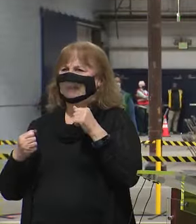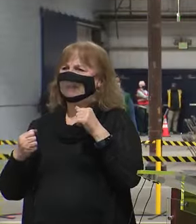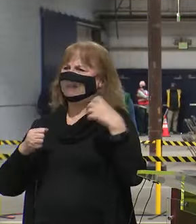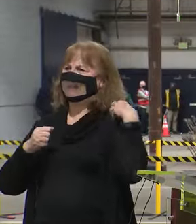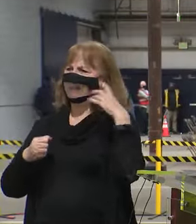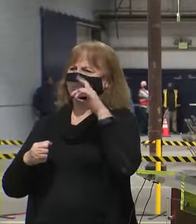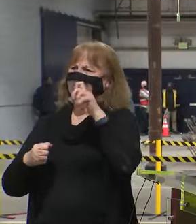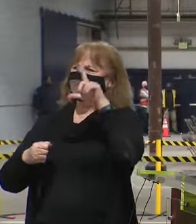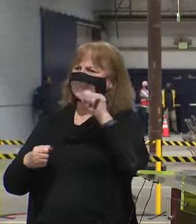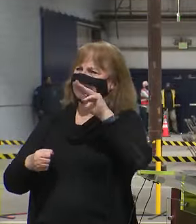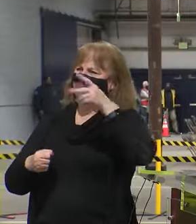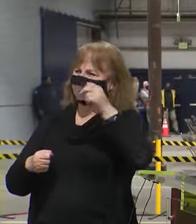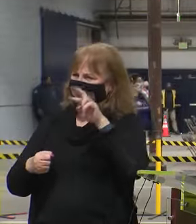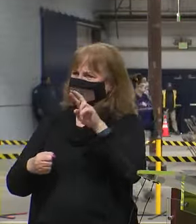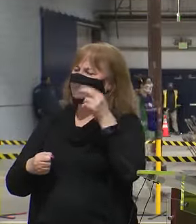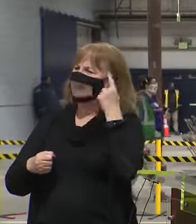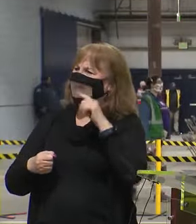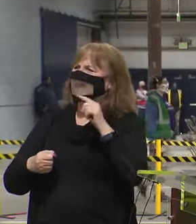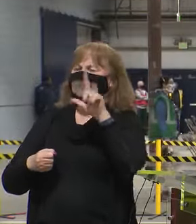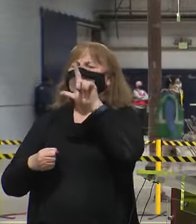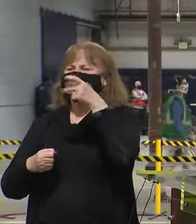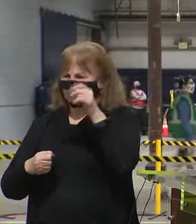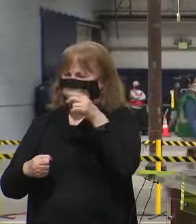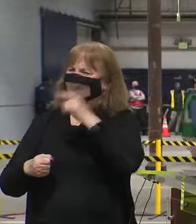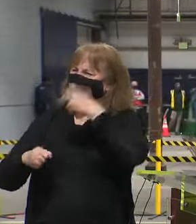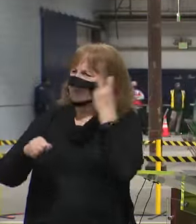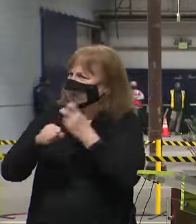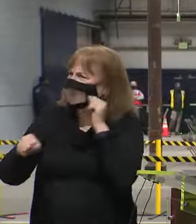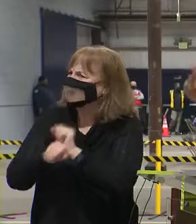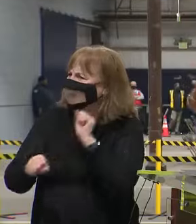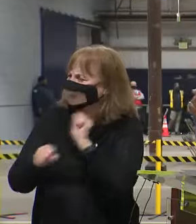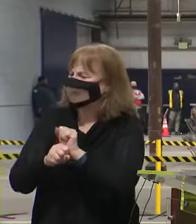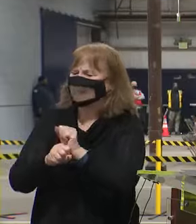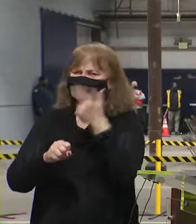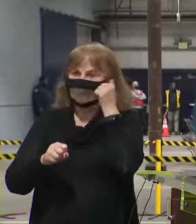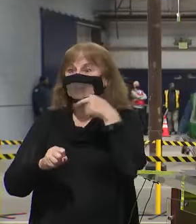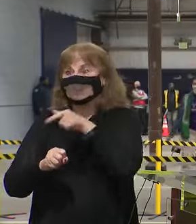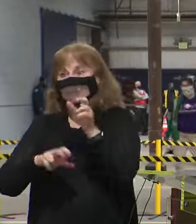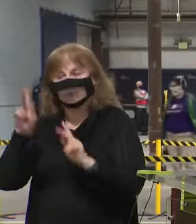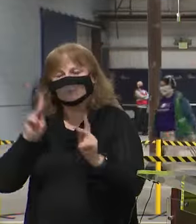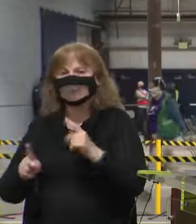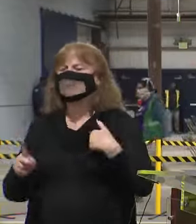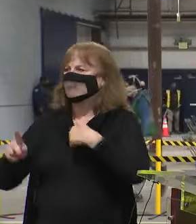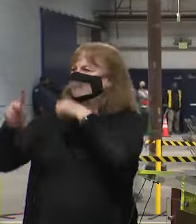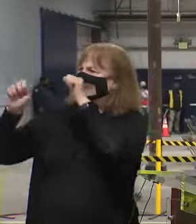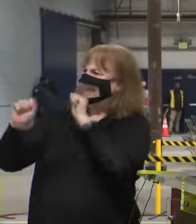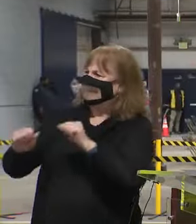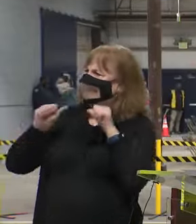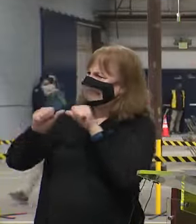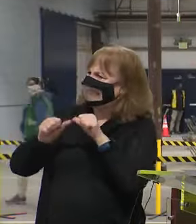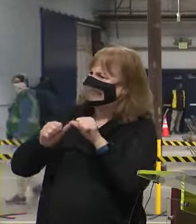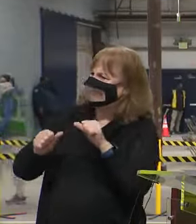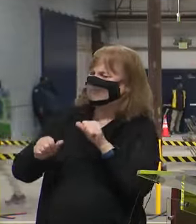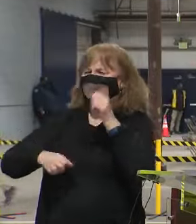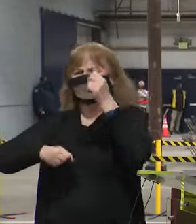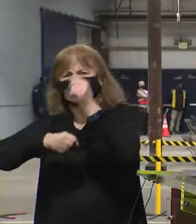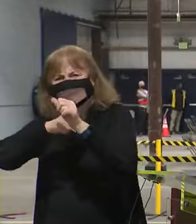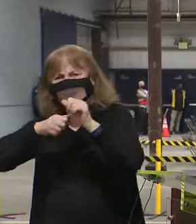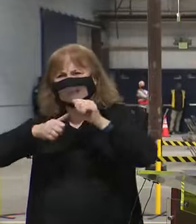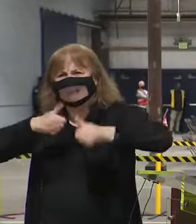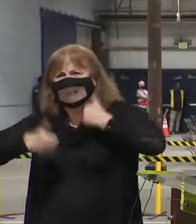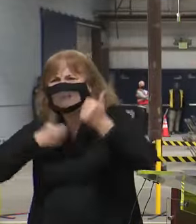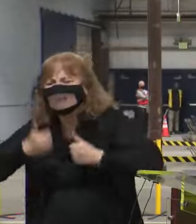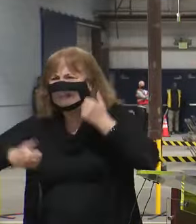Della Leister, for all of their hard work. Because of them, we are able to continue our aggressive